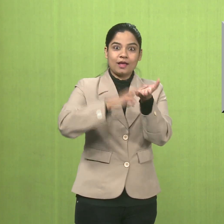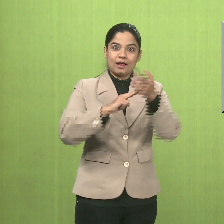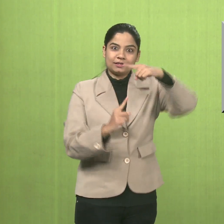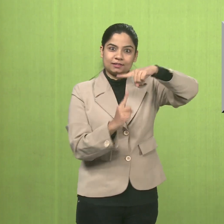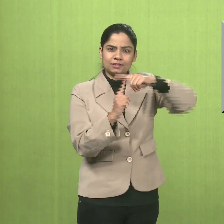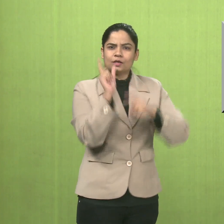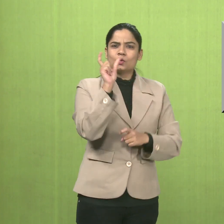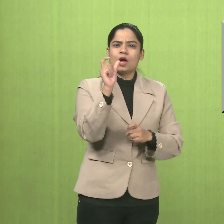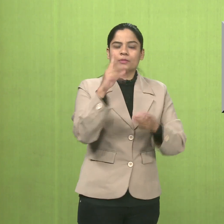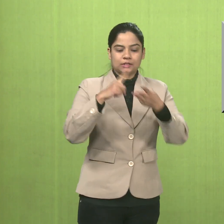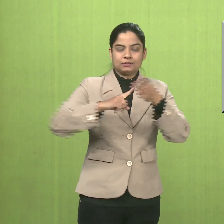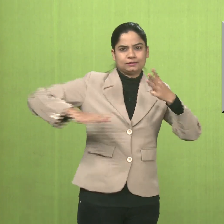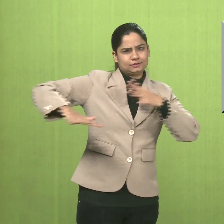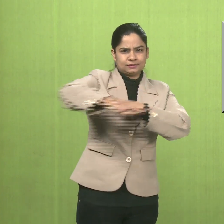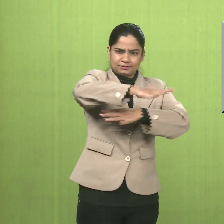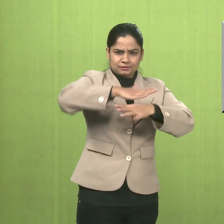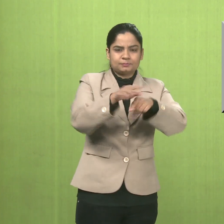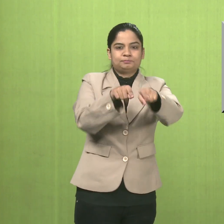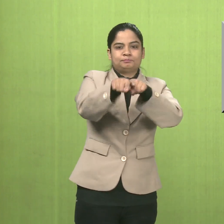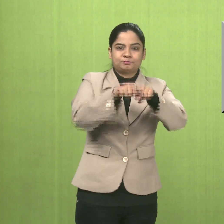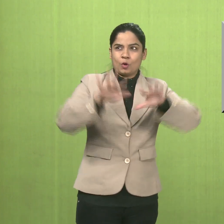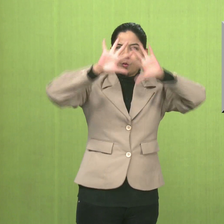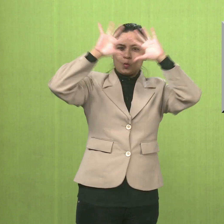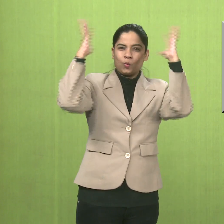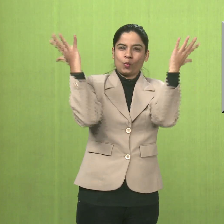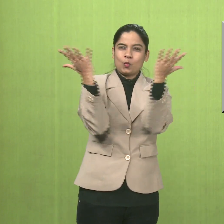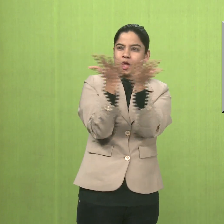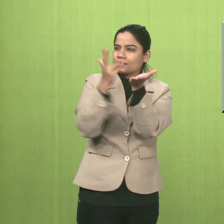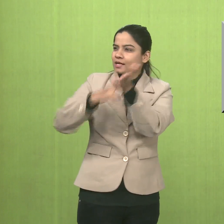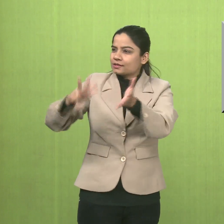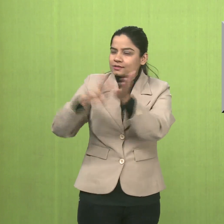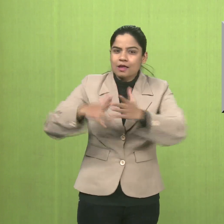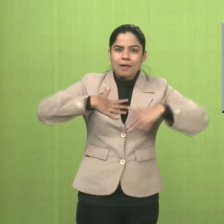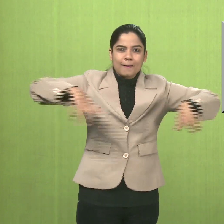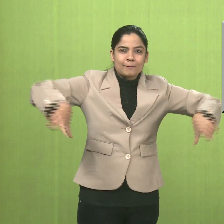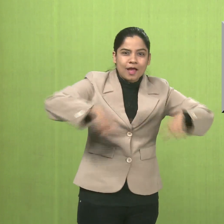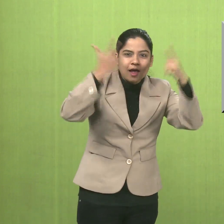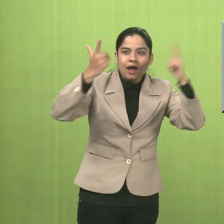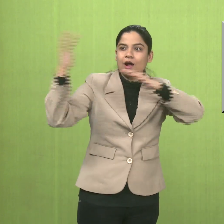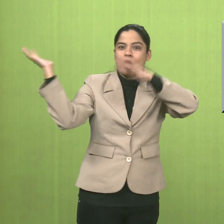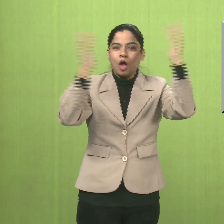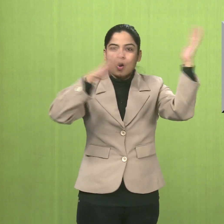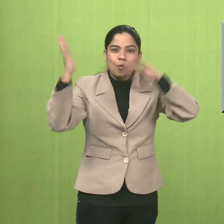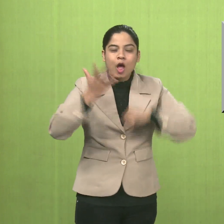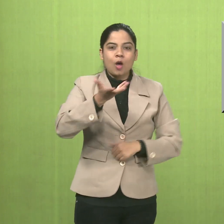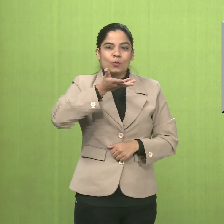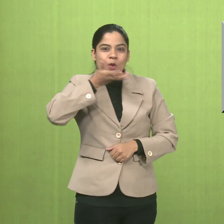Environment, the surroundings or conditions in the world, be it trees, the